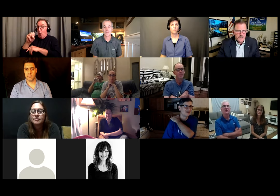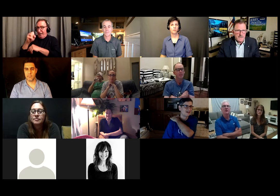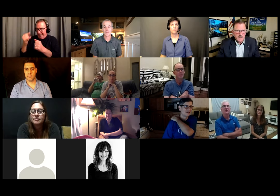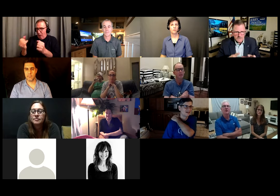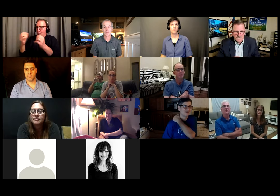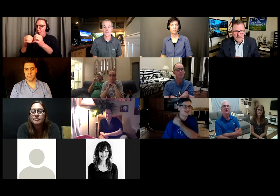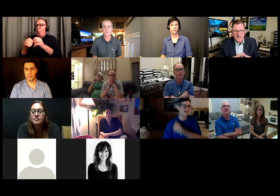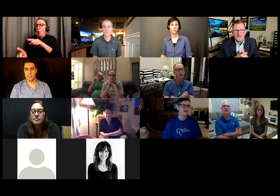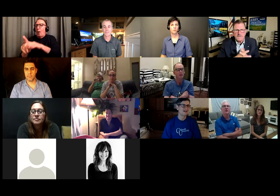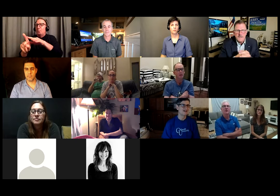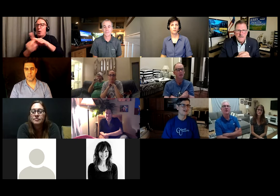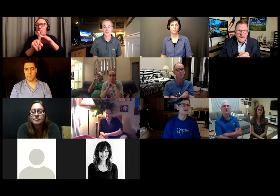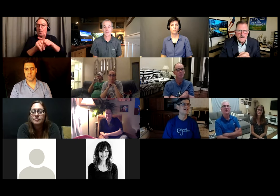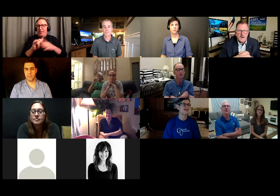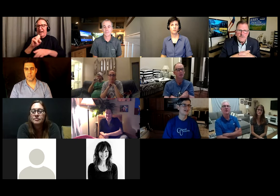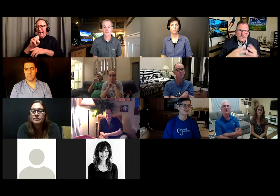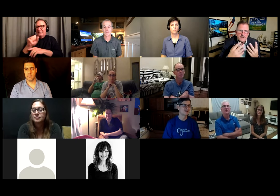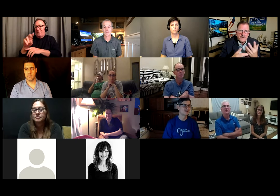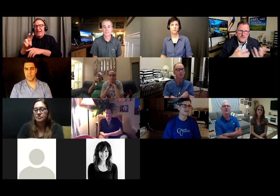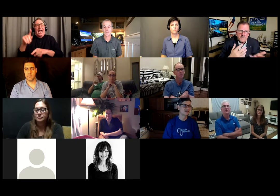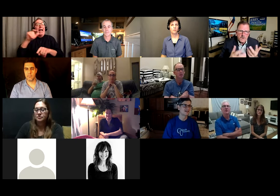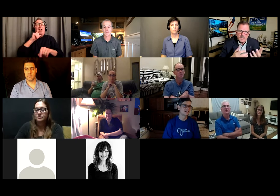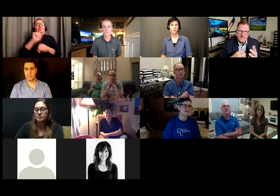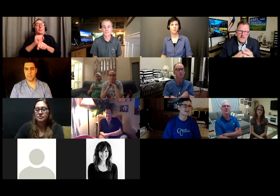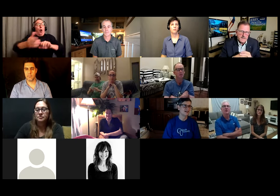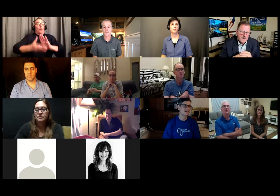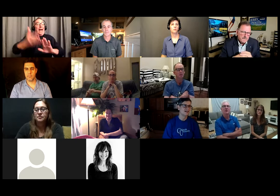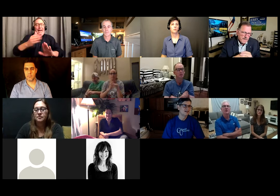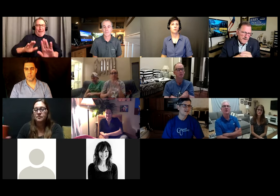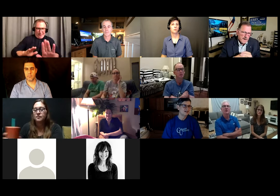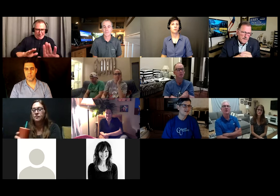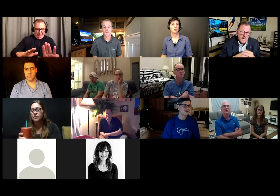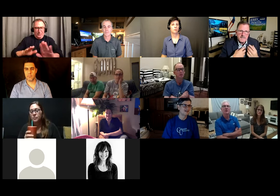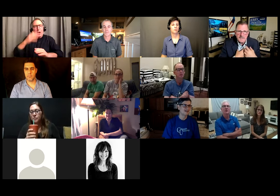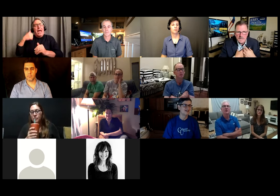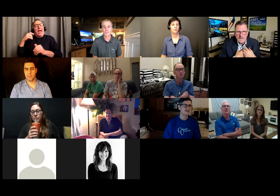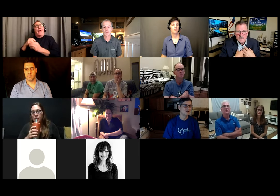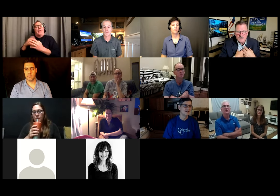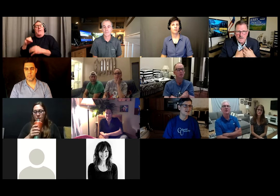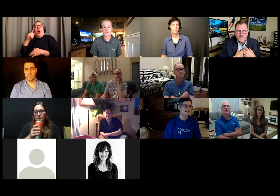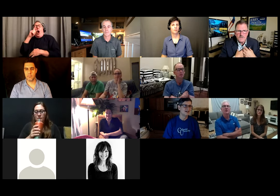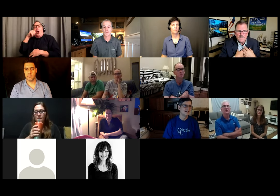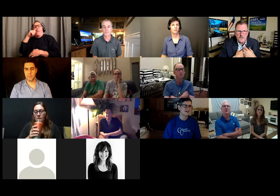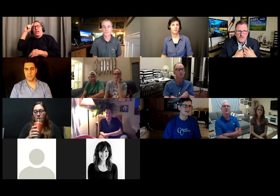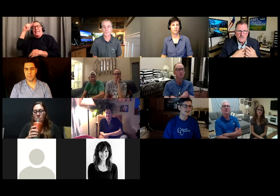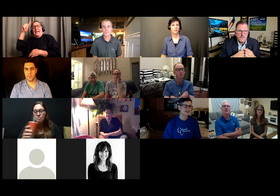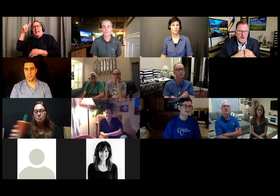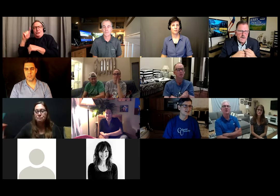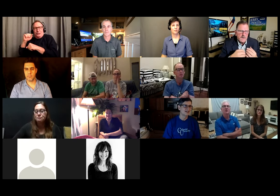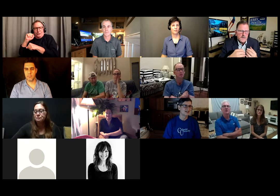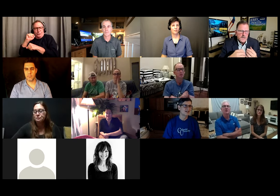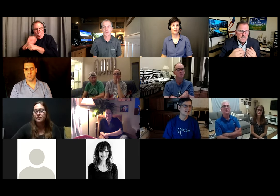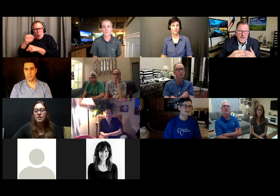service yet because there's a lot of artificial intelligence work that's being done. But I see it as a real solution to